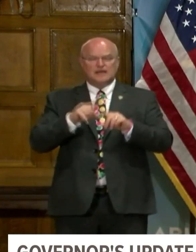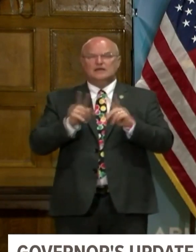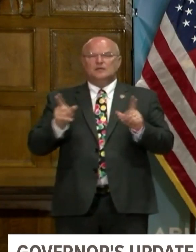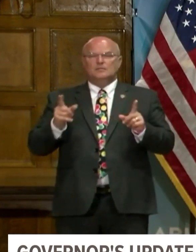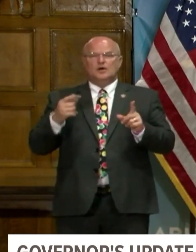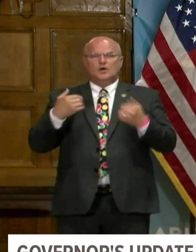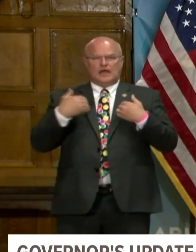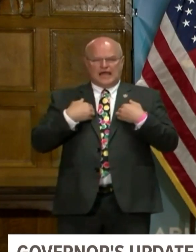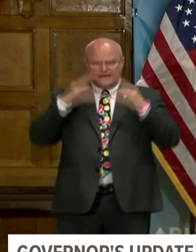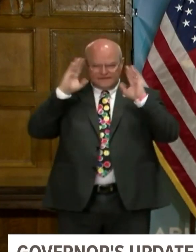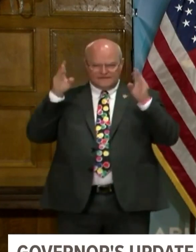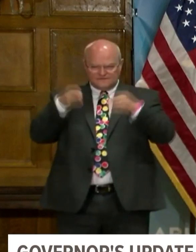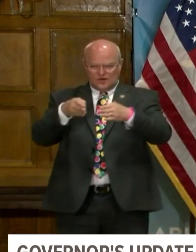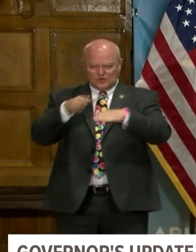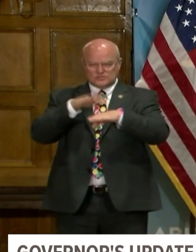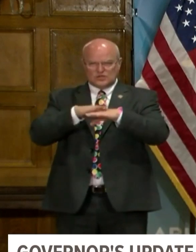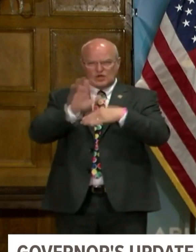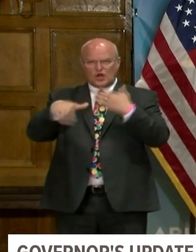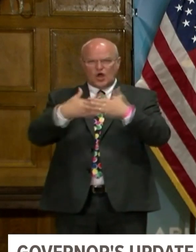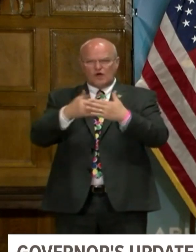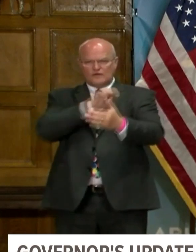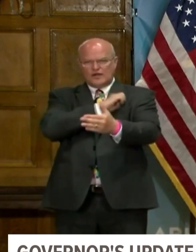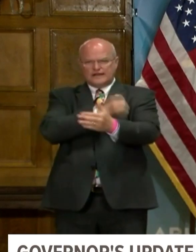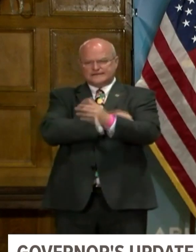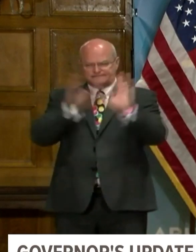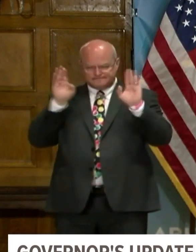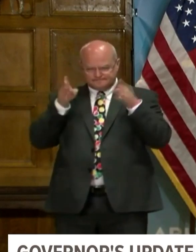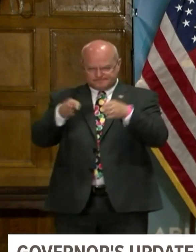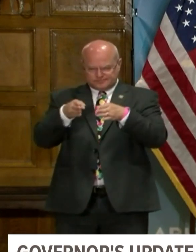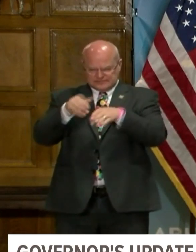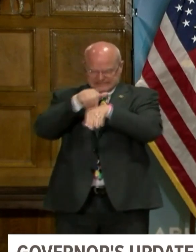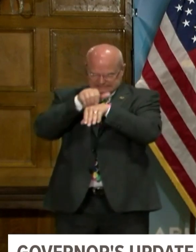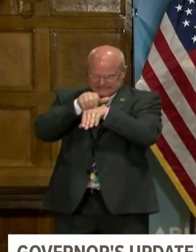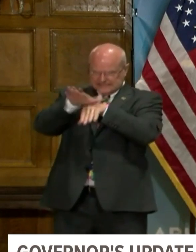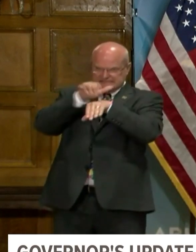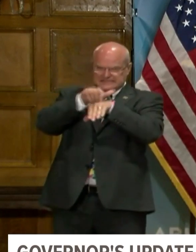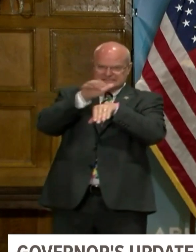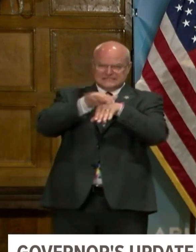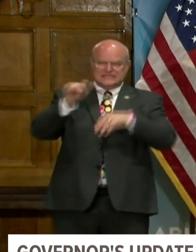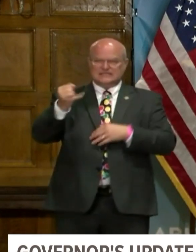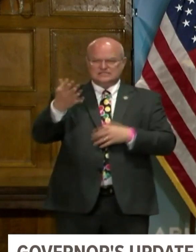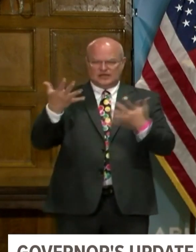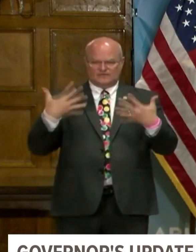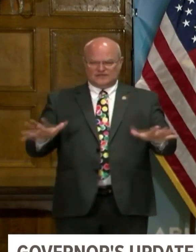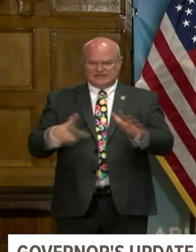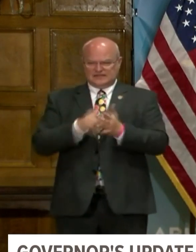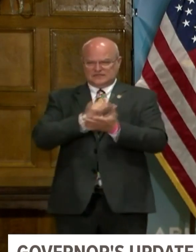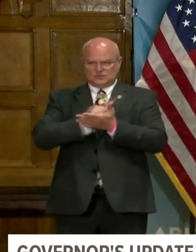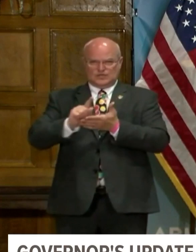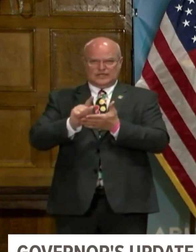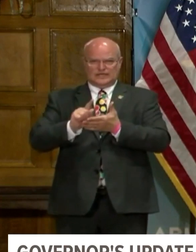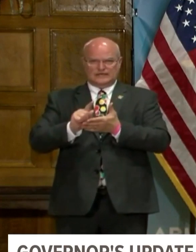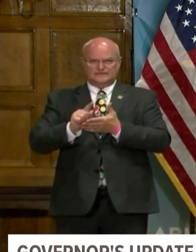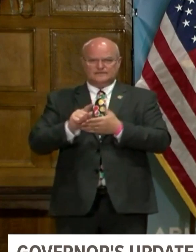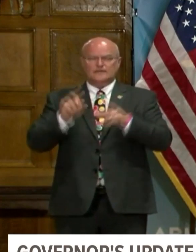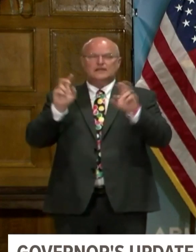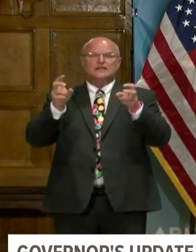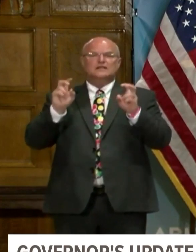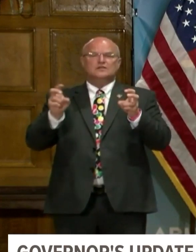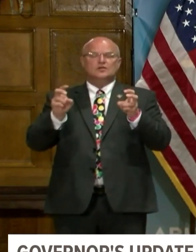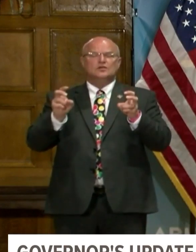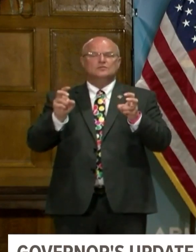but we had to focus on all of our energies getting it out and getting the job done this week. And in terms